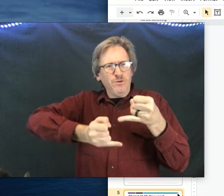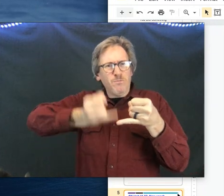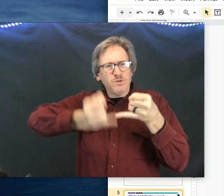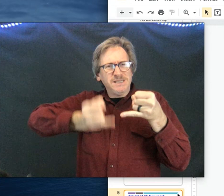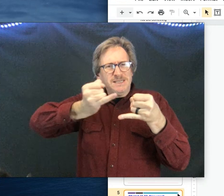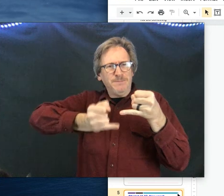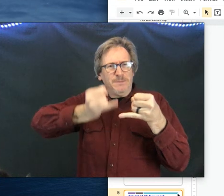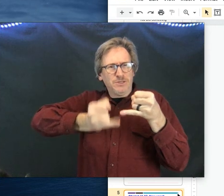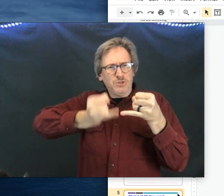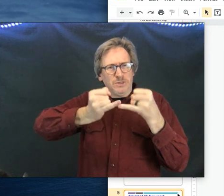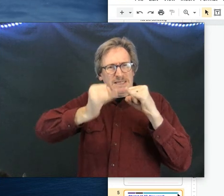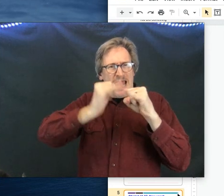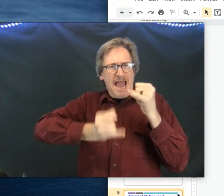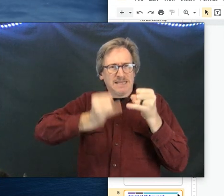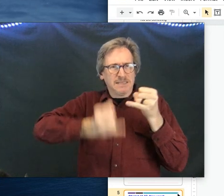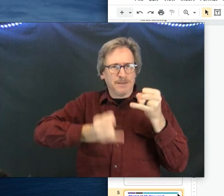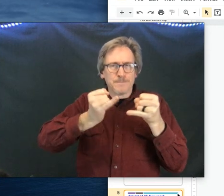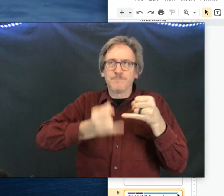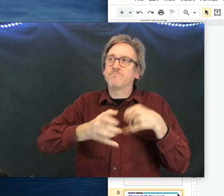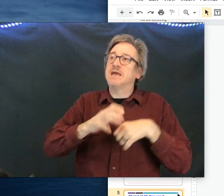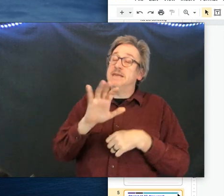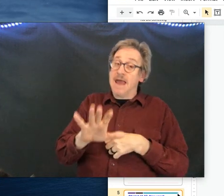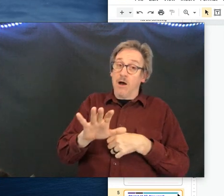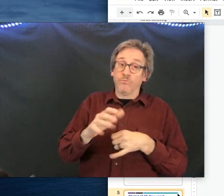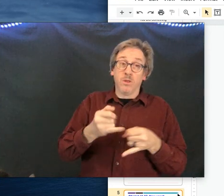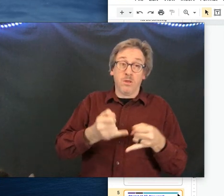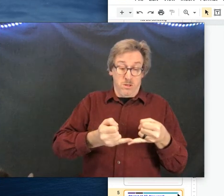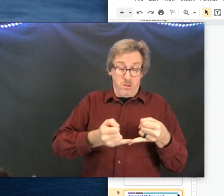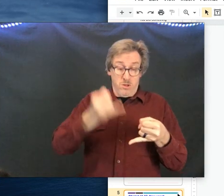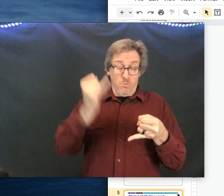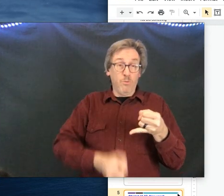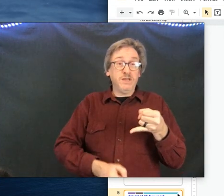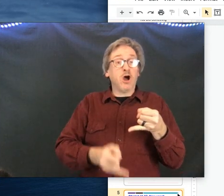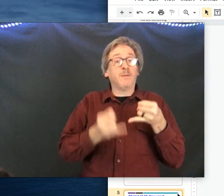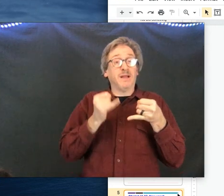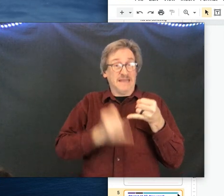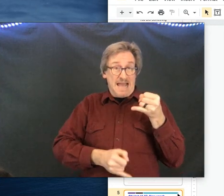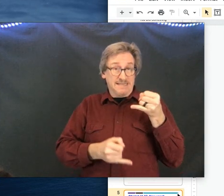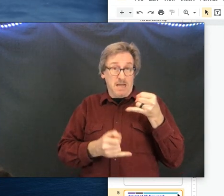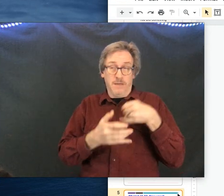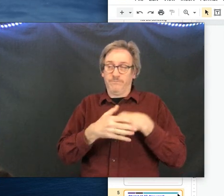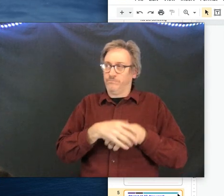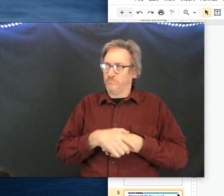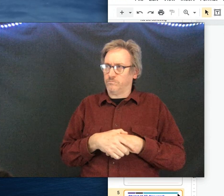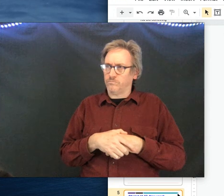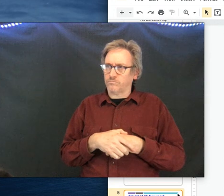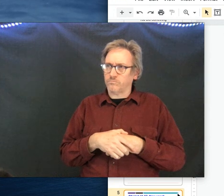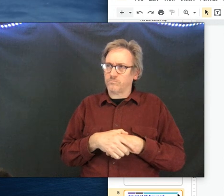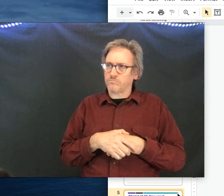I've mostly seen people do last. Now, when we talk about last time,